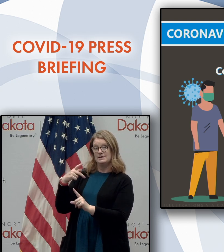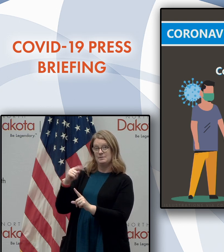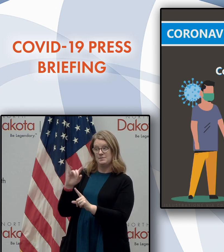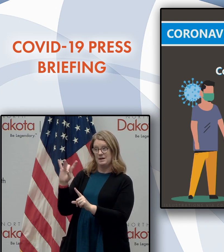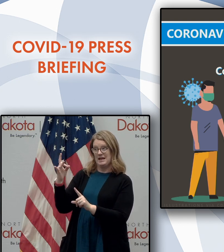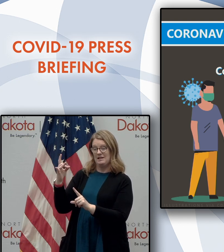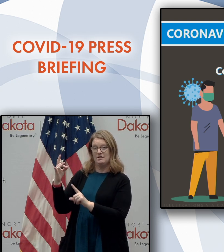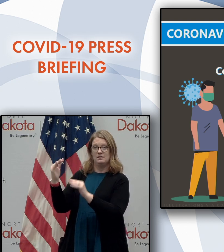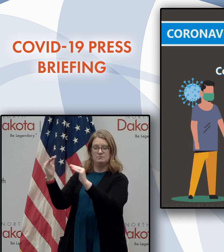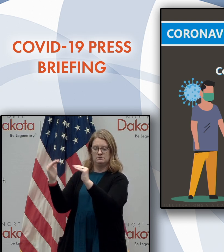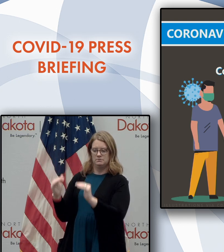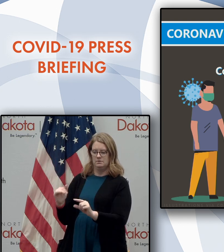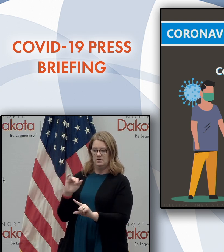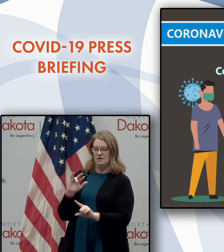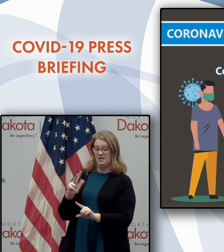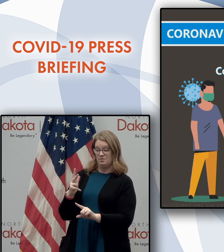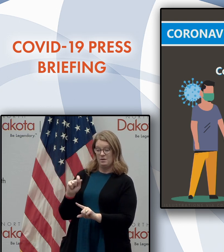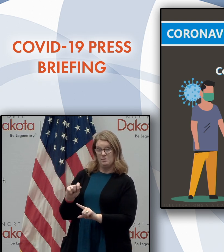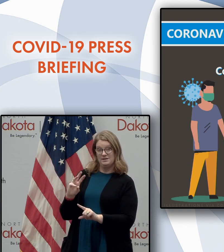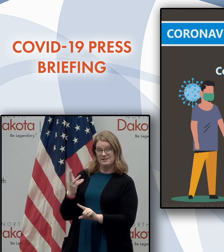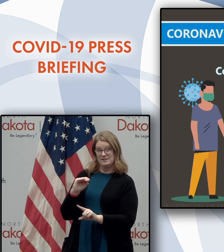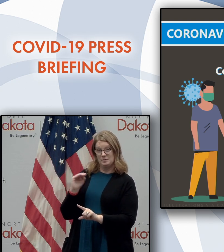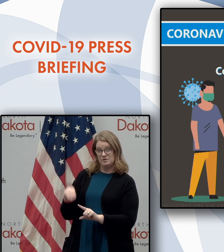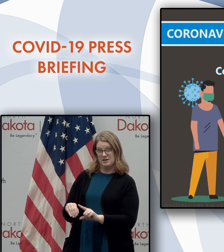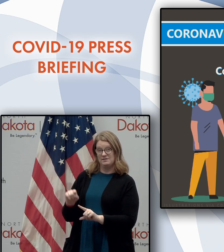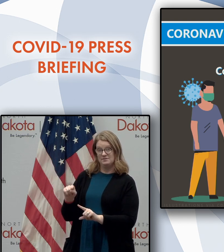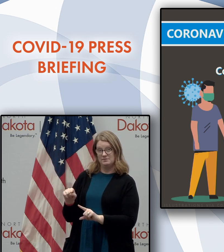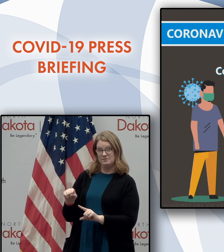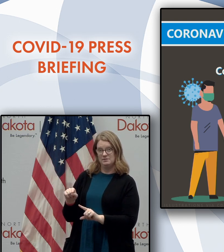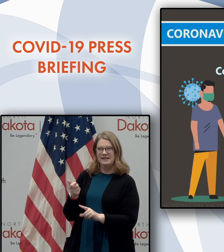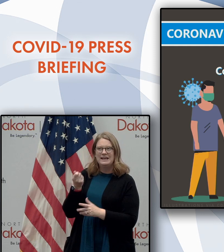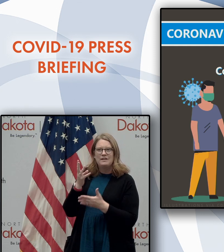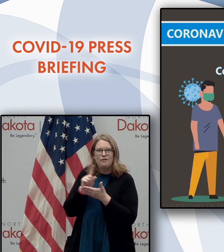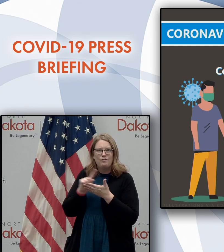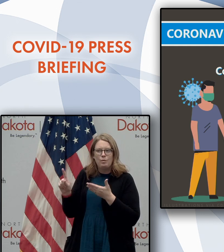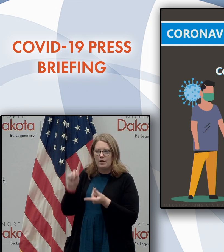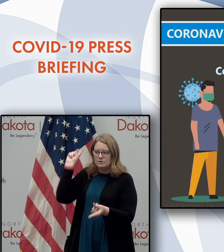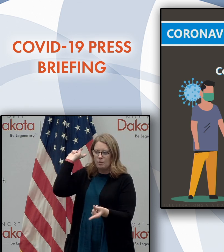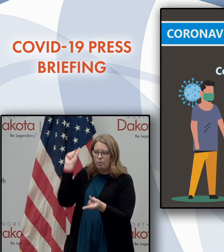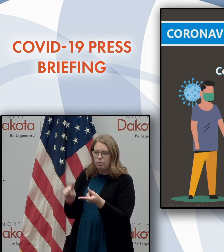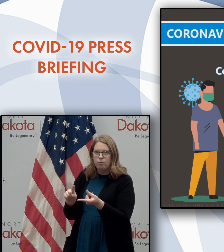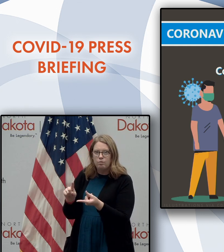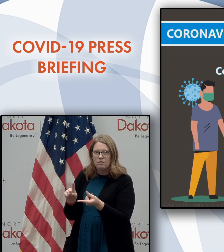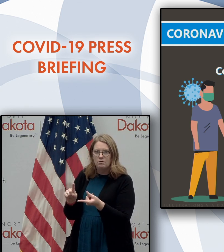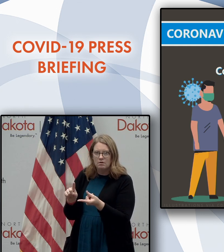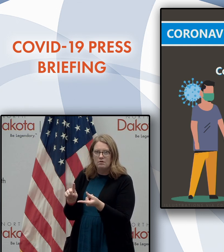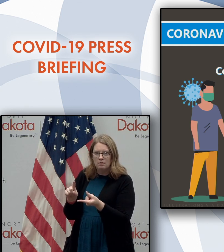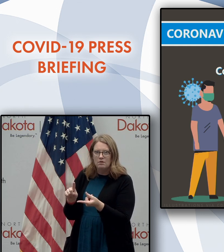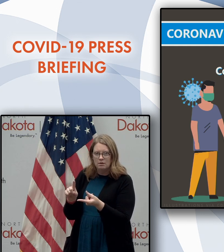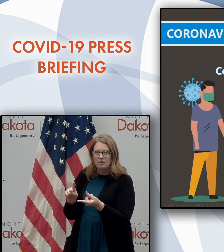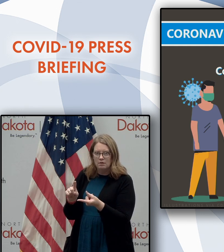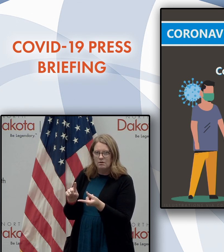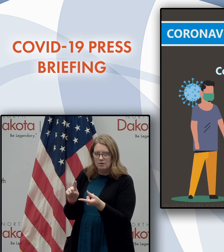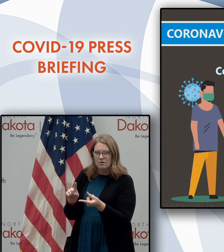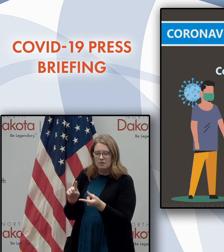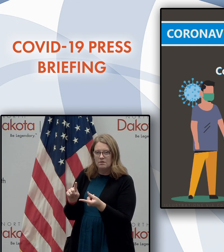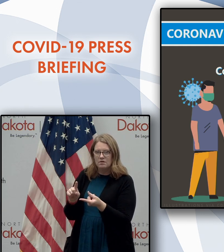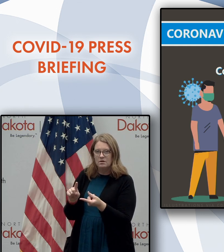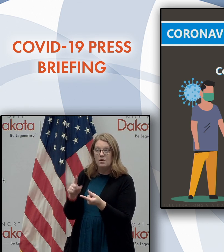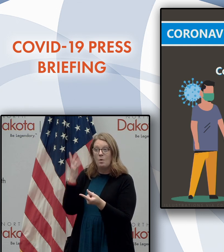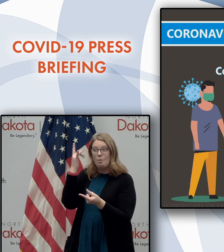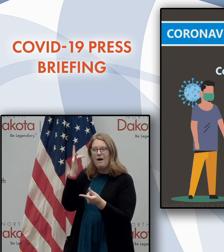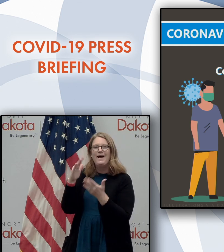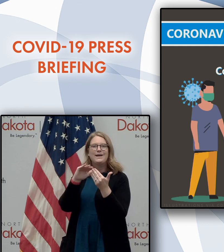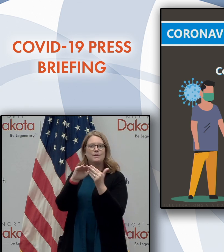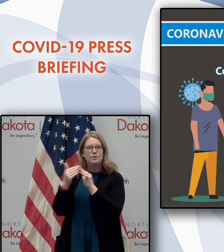8th. They're down to 3.6% now. So just in a matter of weeks, they've driven this thing down through community